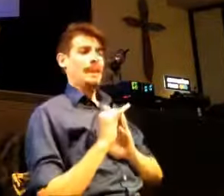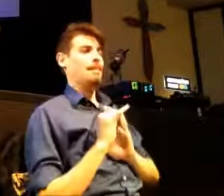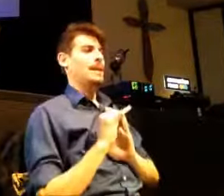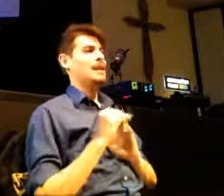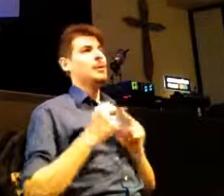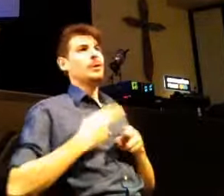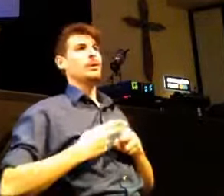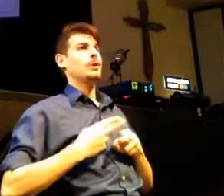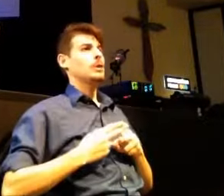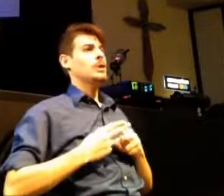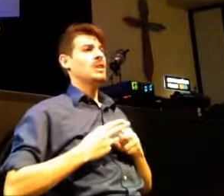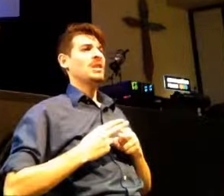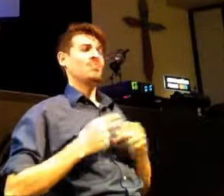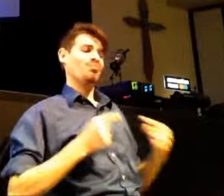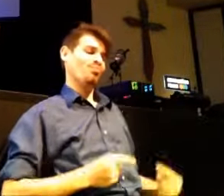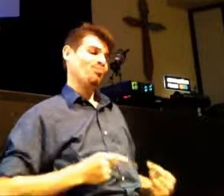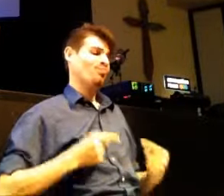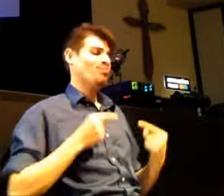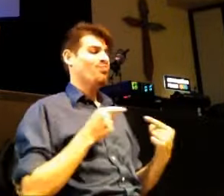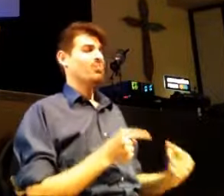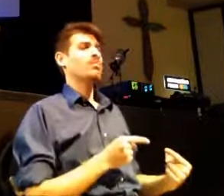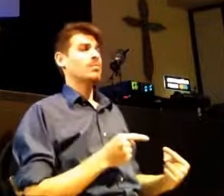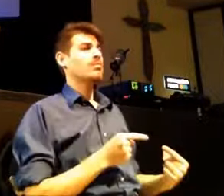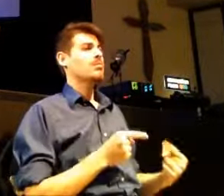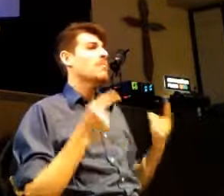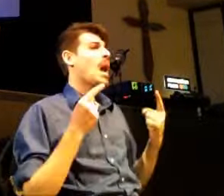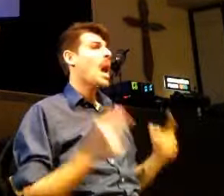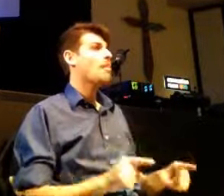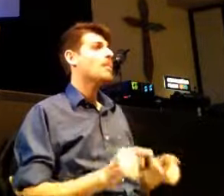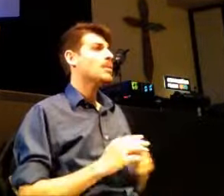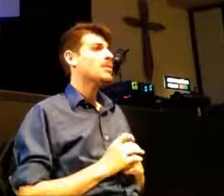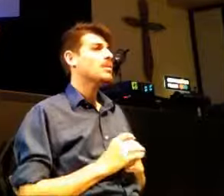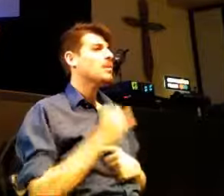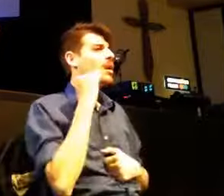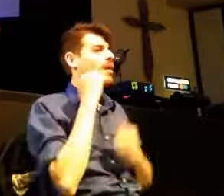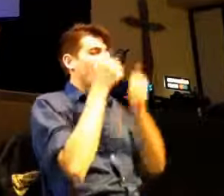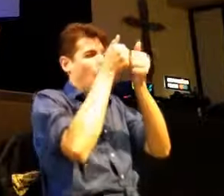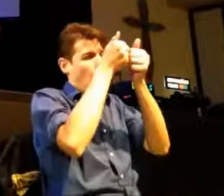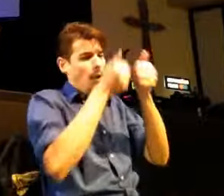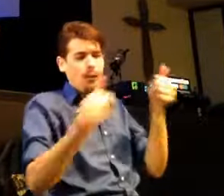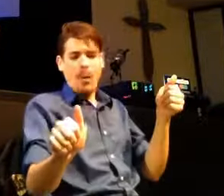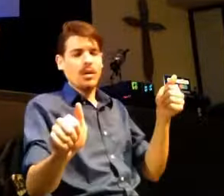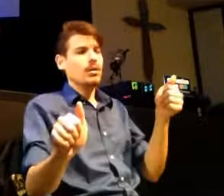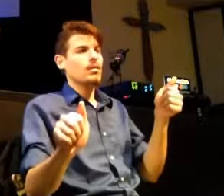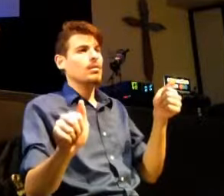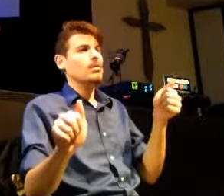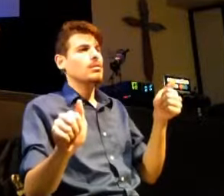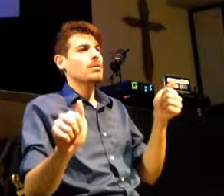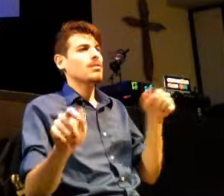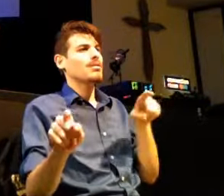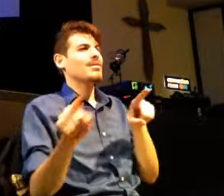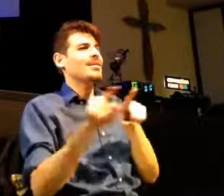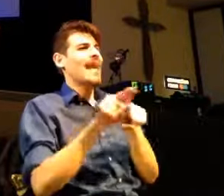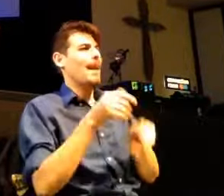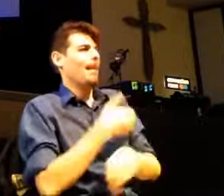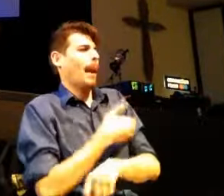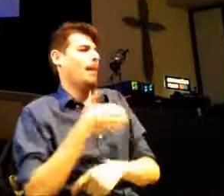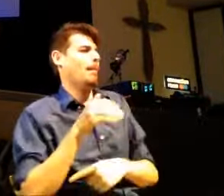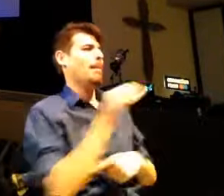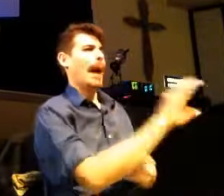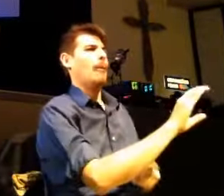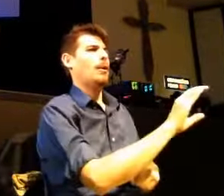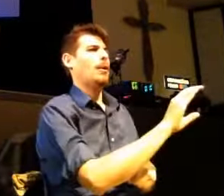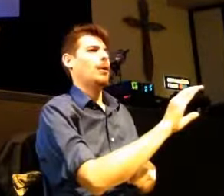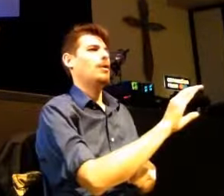And if we run from them, it never ends well. All we do is empower them. And what I love